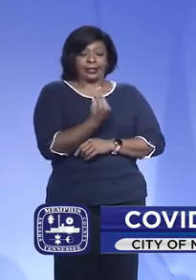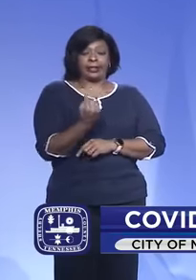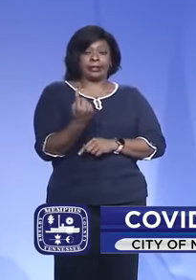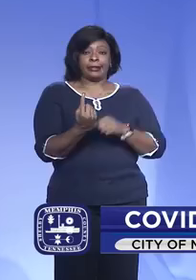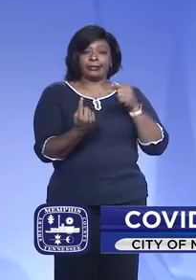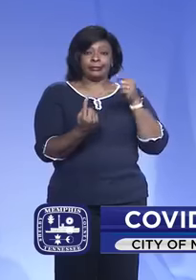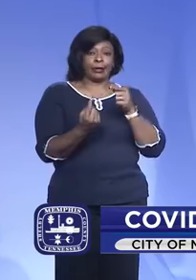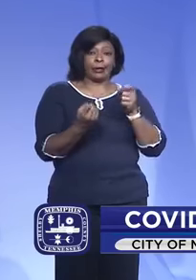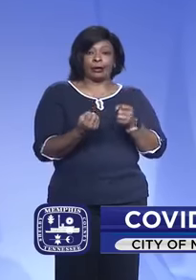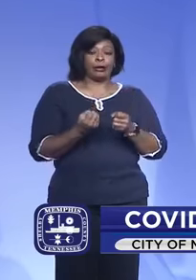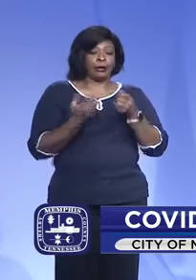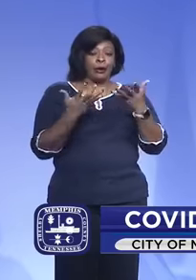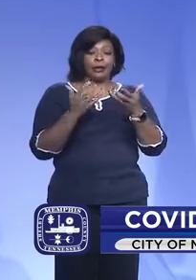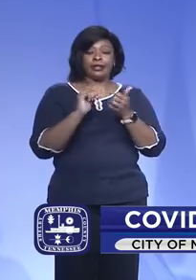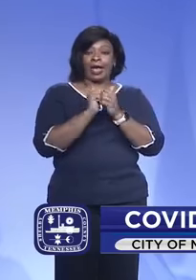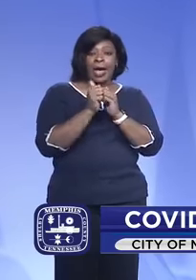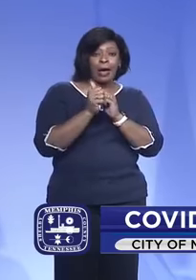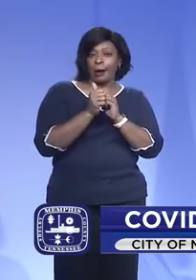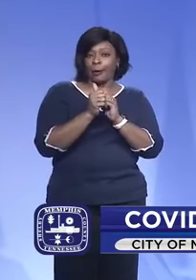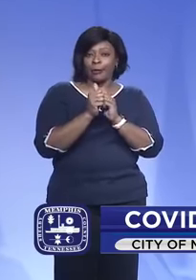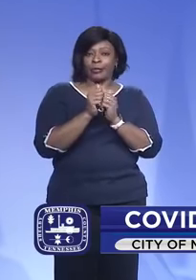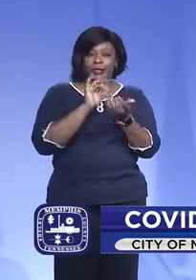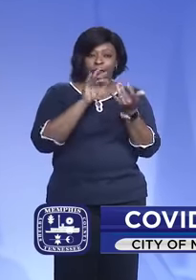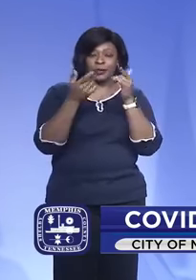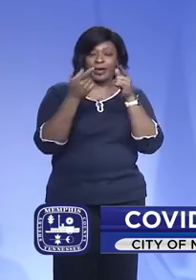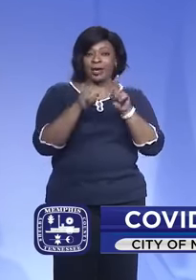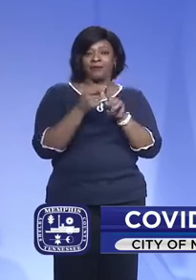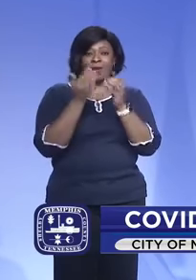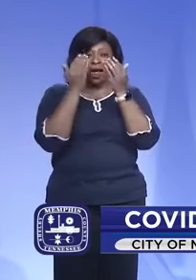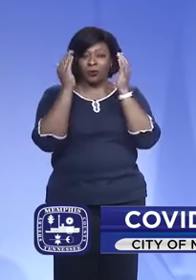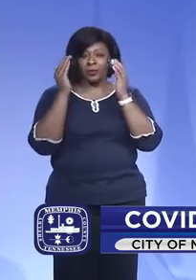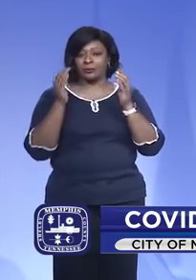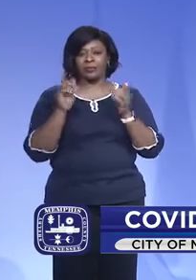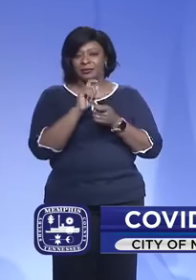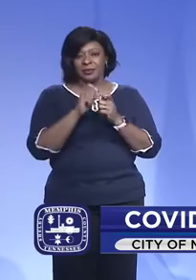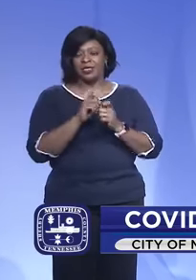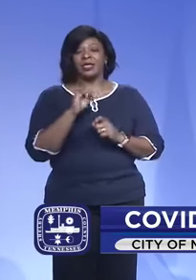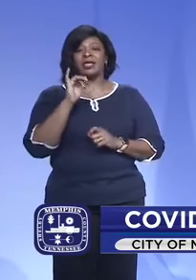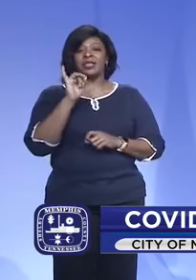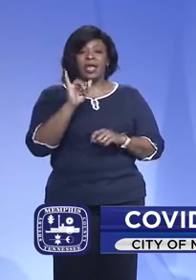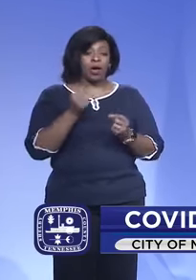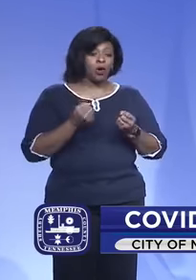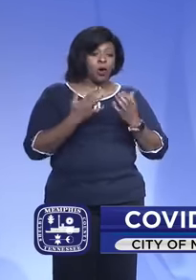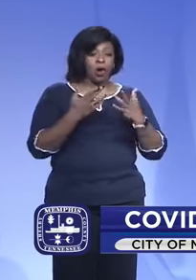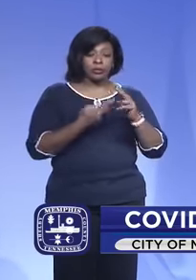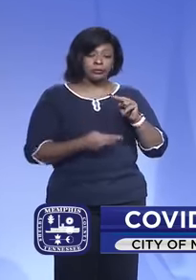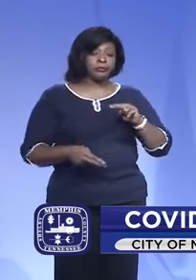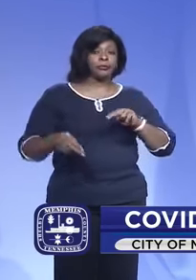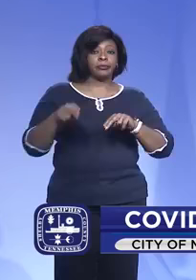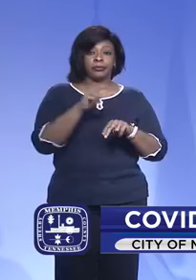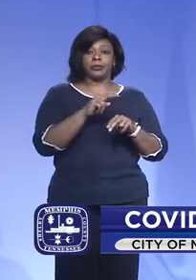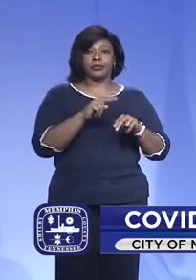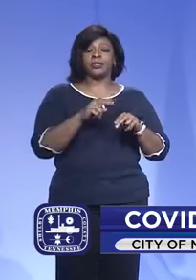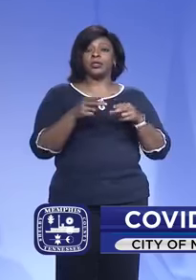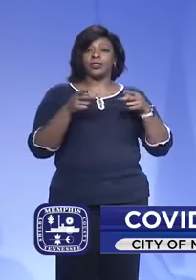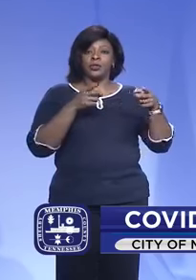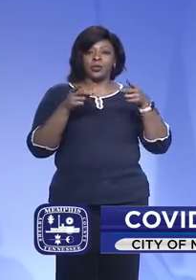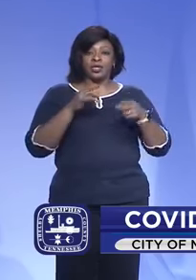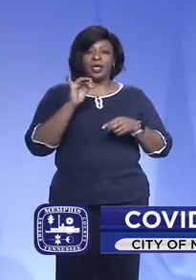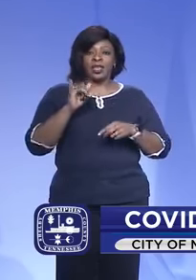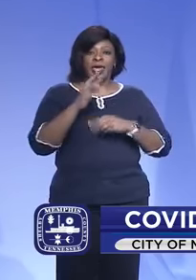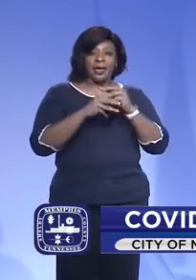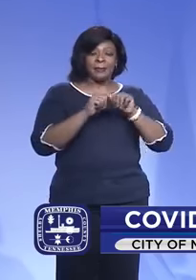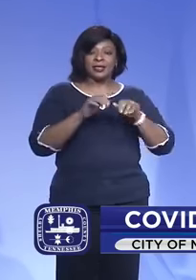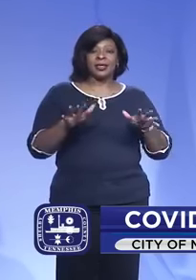that indicate Halloween, specifically that day, drove any particular direction of the